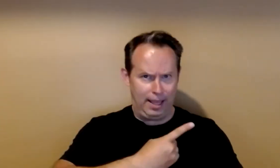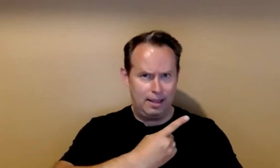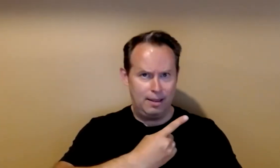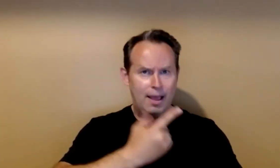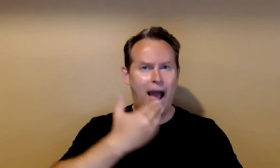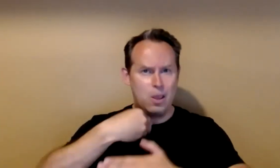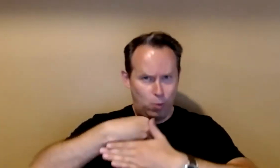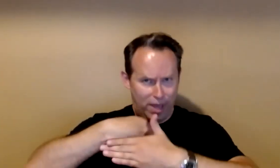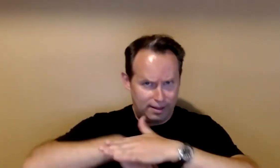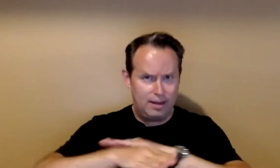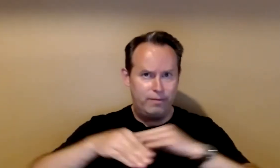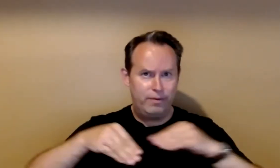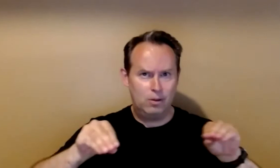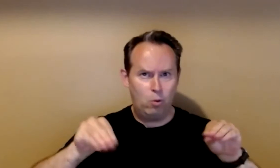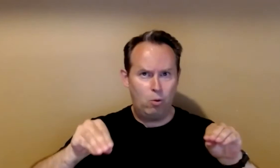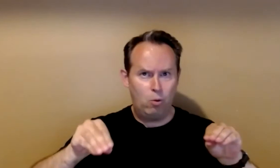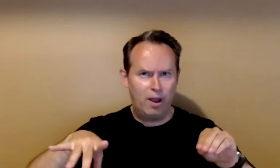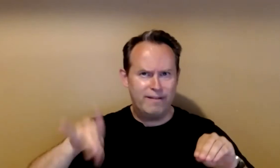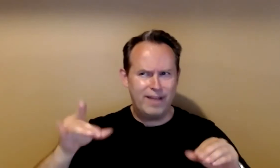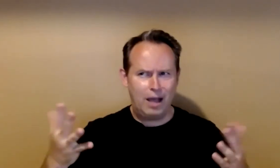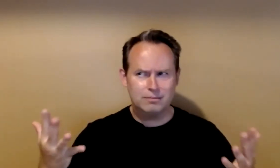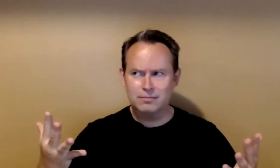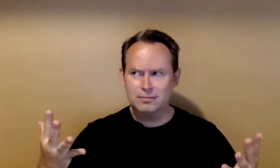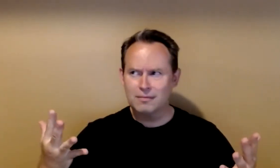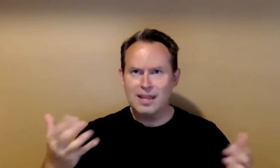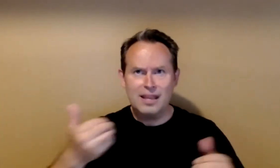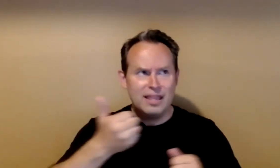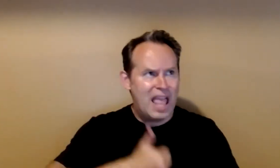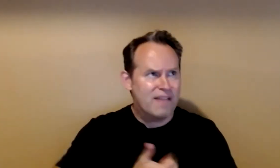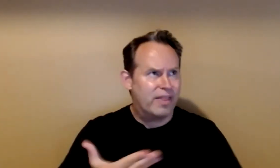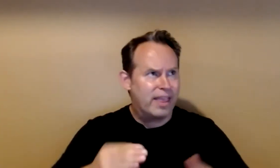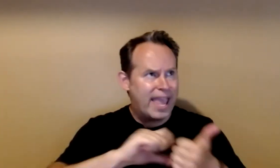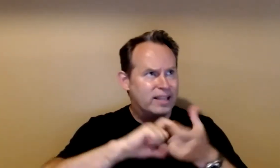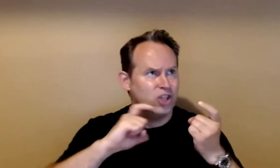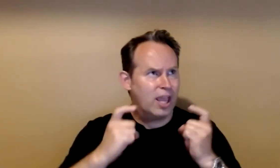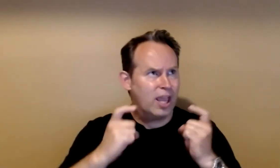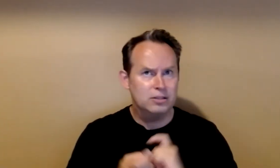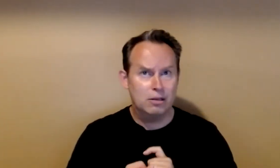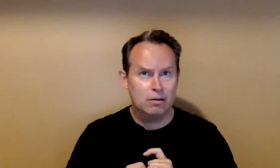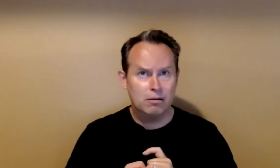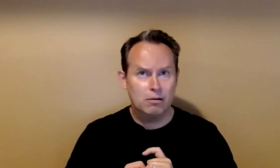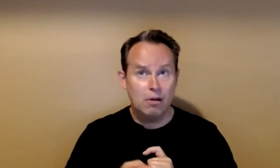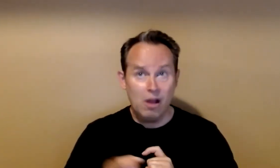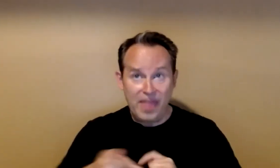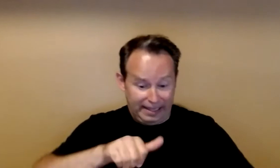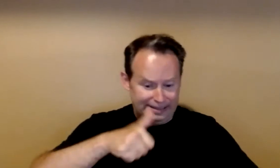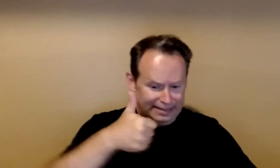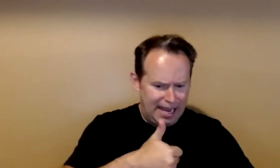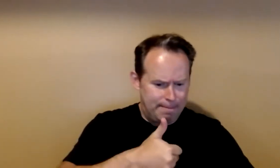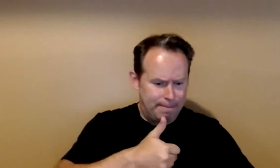One day I went into the store and found that everything had changed. They